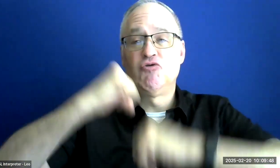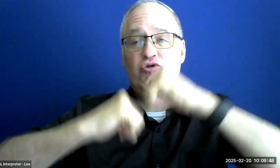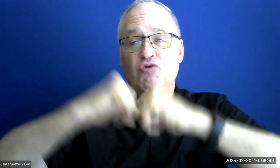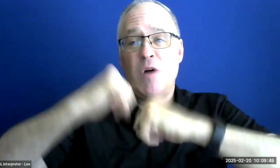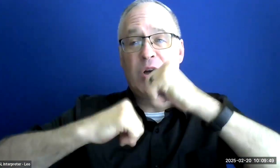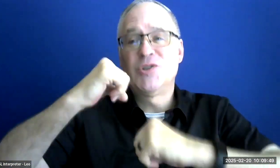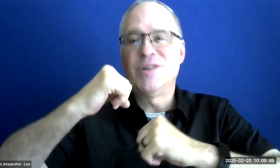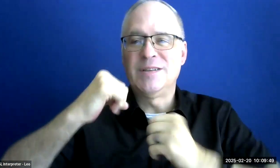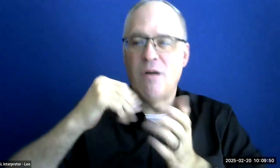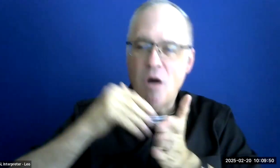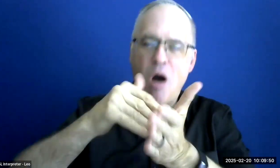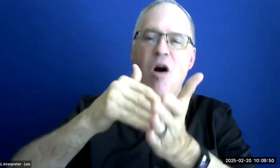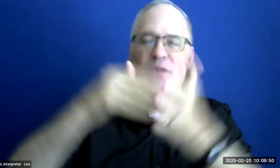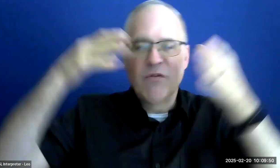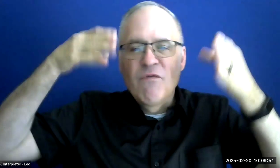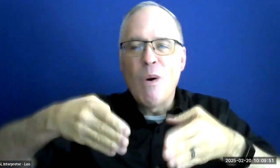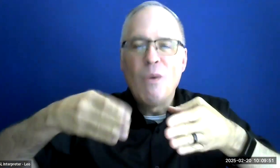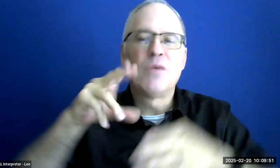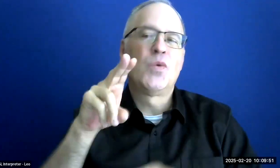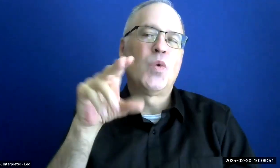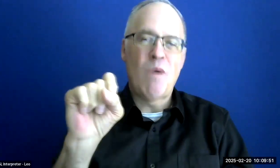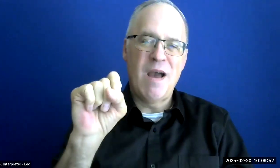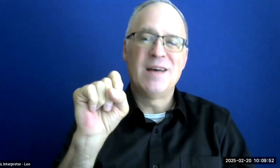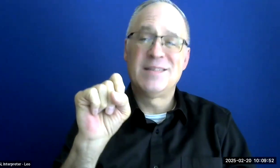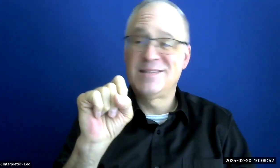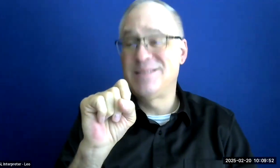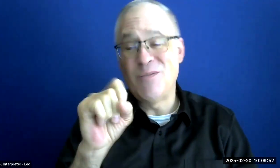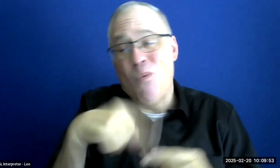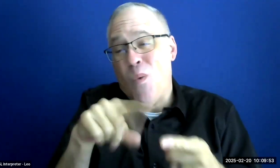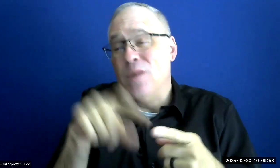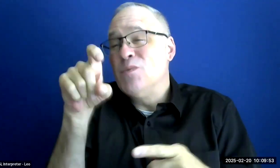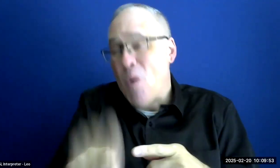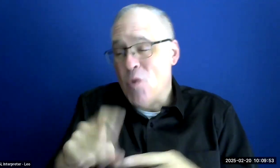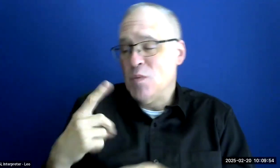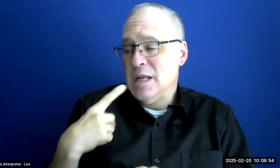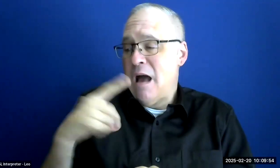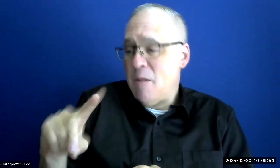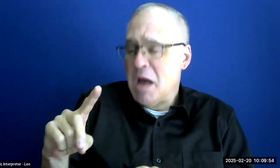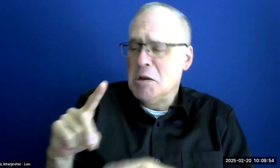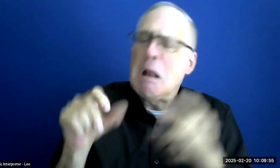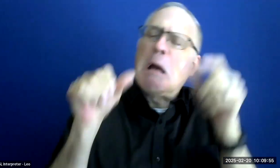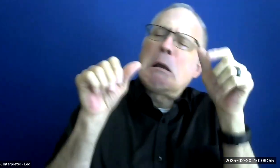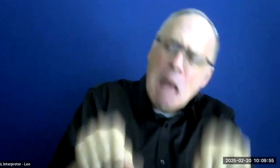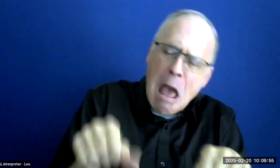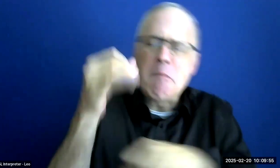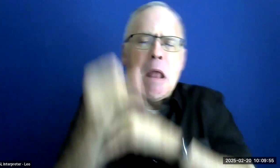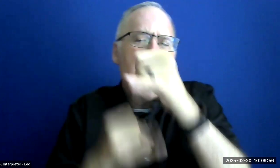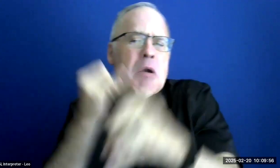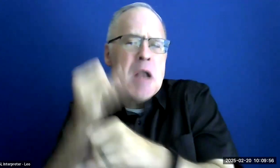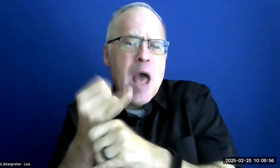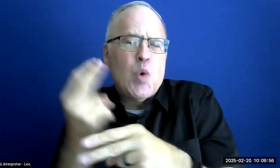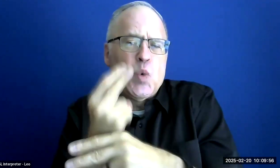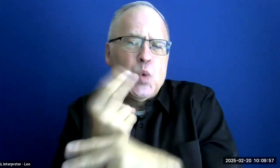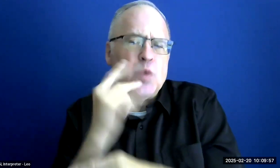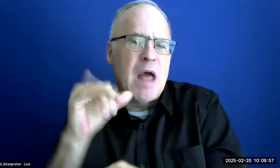United States, even when they are ostensibly denomination-wide and do work internationally. As an example,